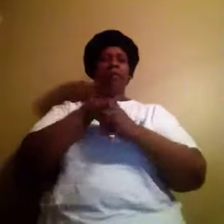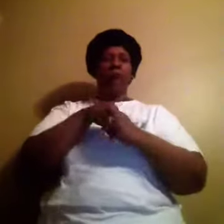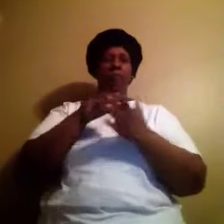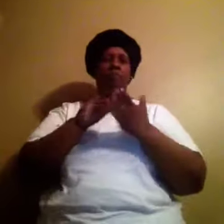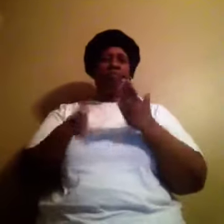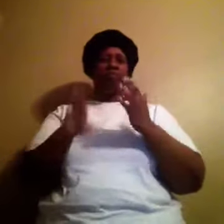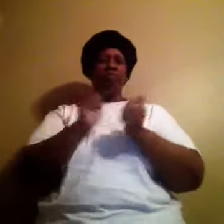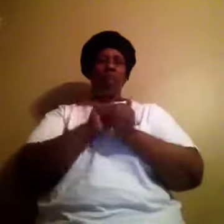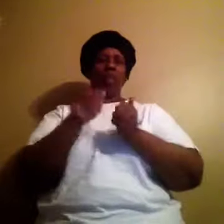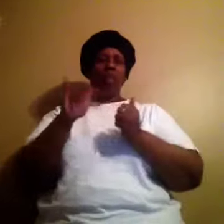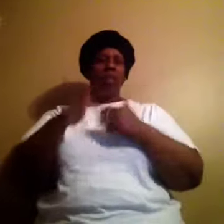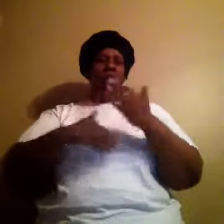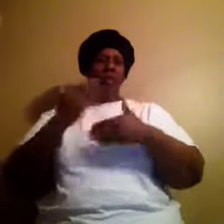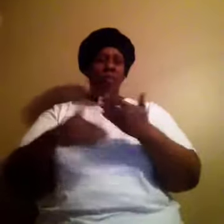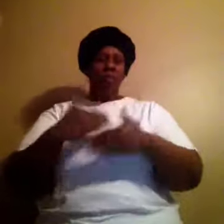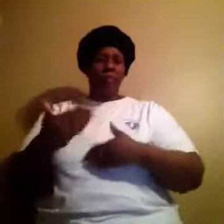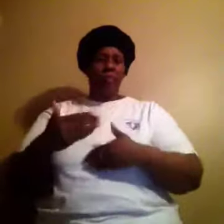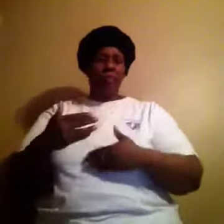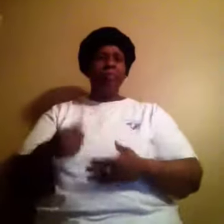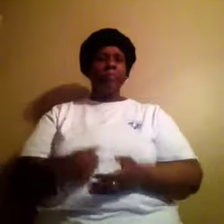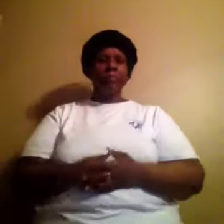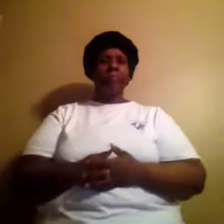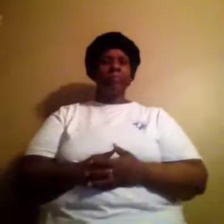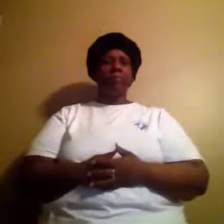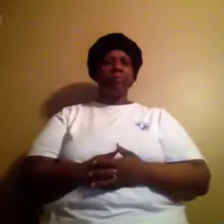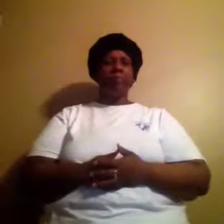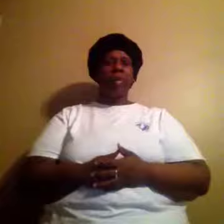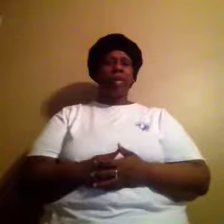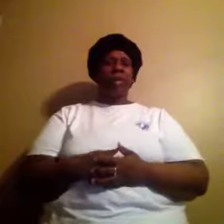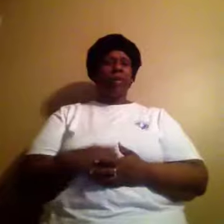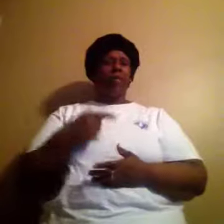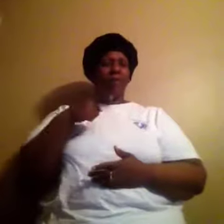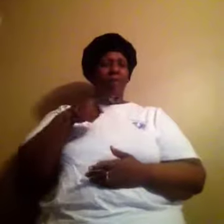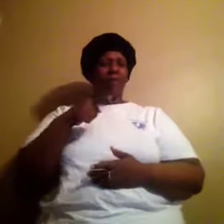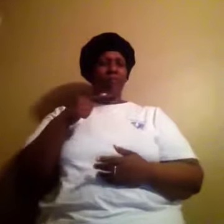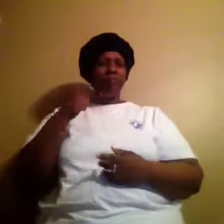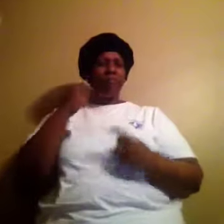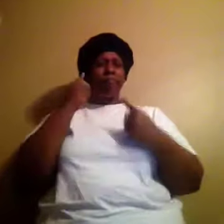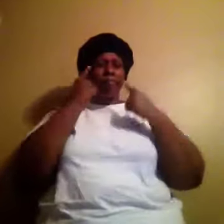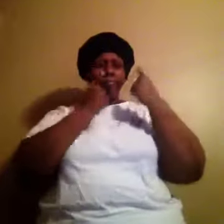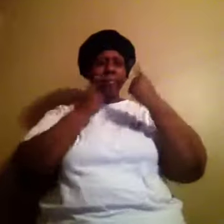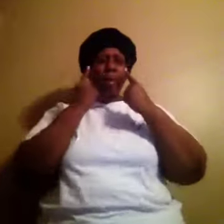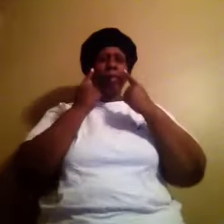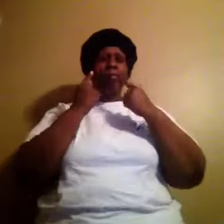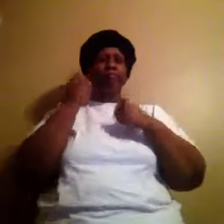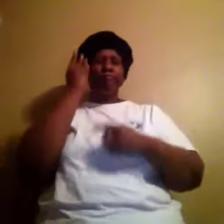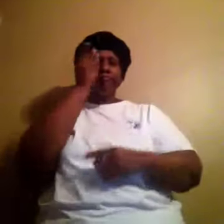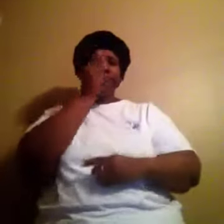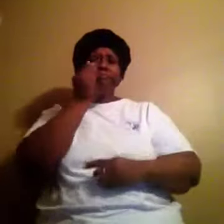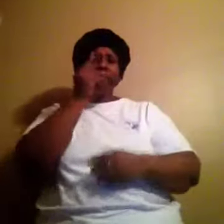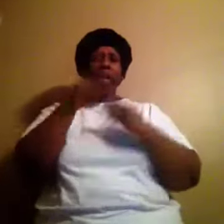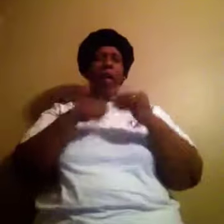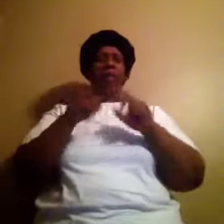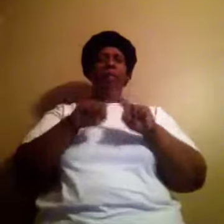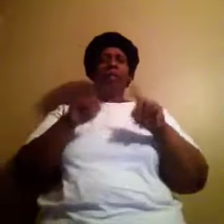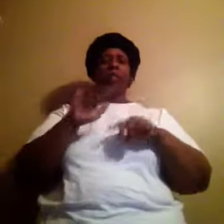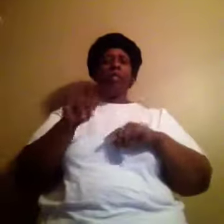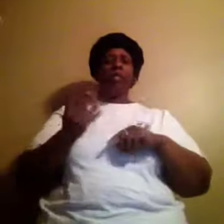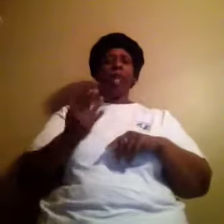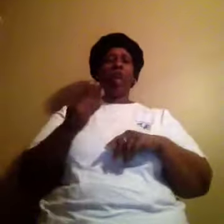process, to find out, for them to think about the context of jobs and job duties. So I try to get information from